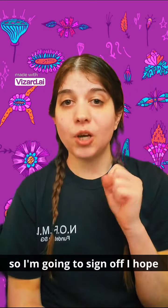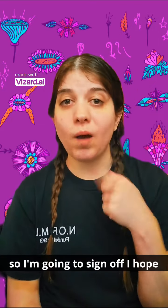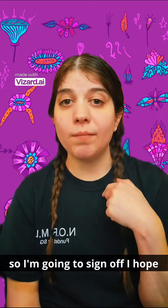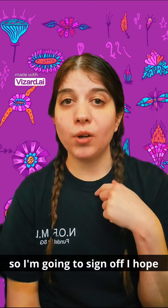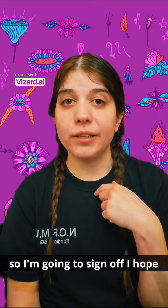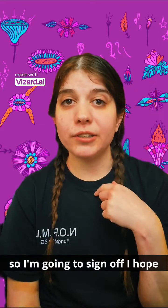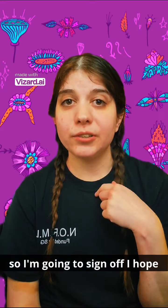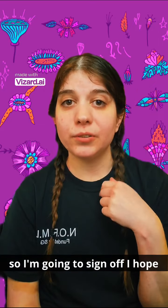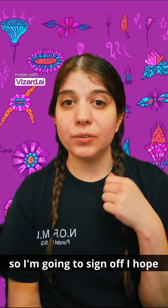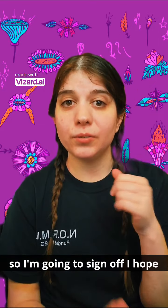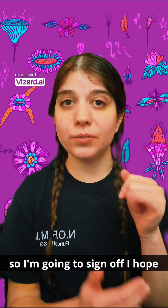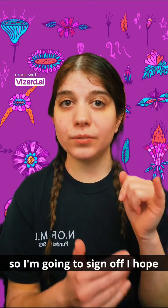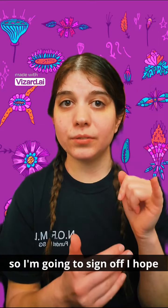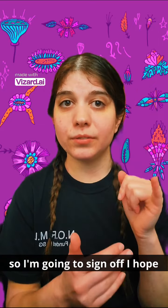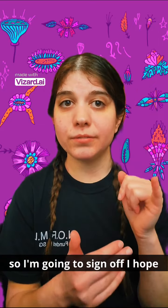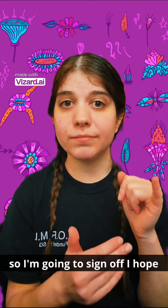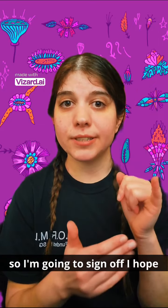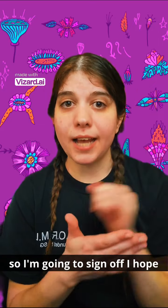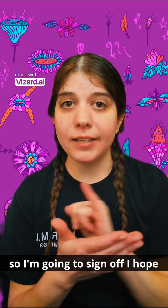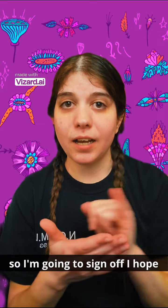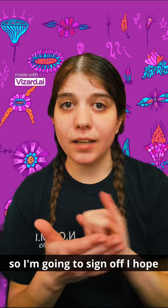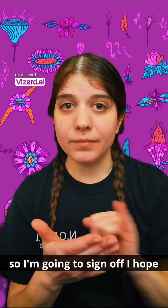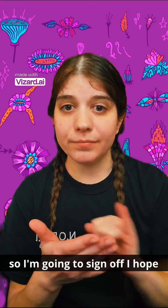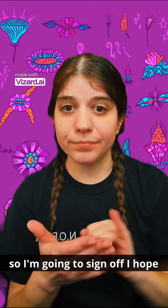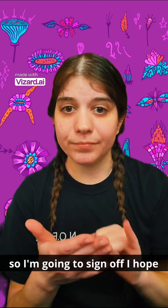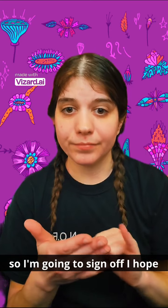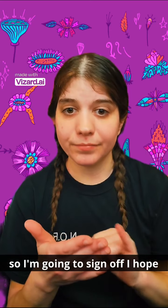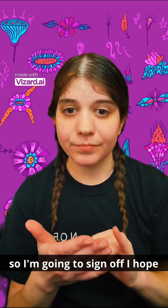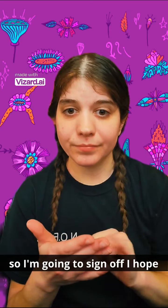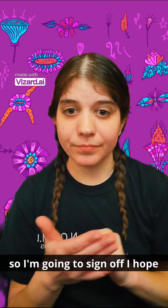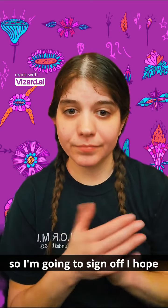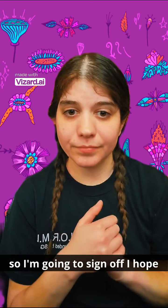I'm going to sign off.